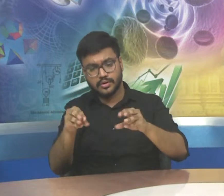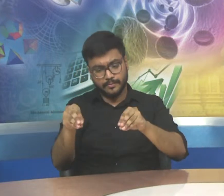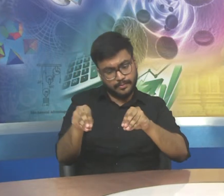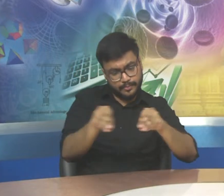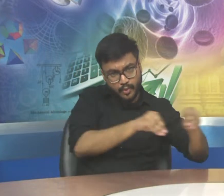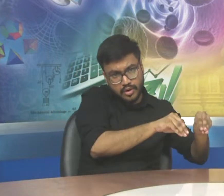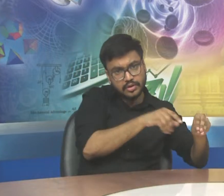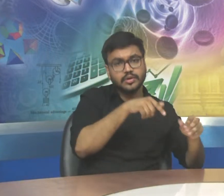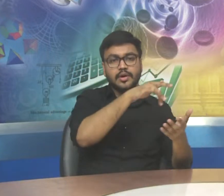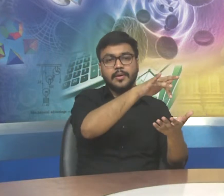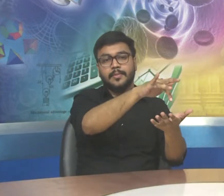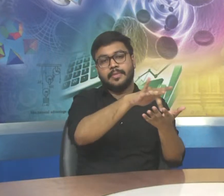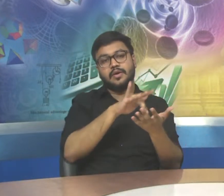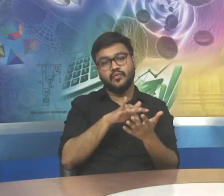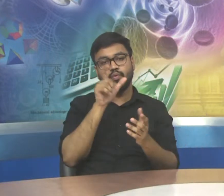direction.